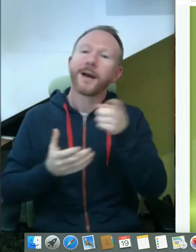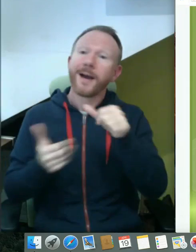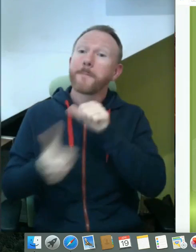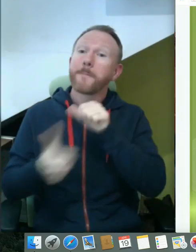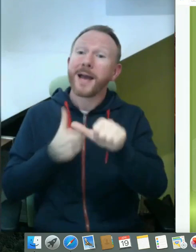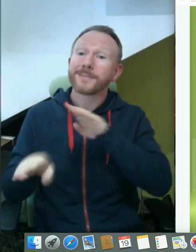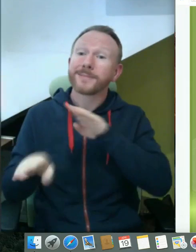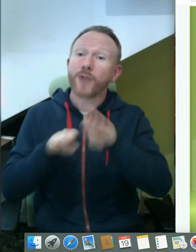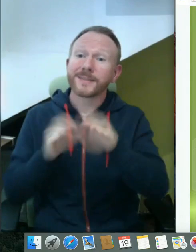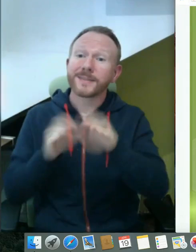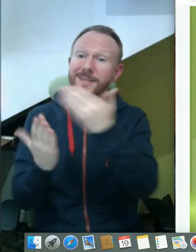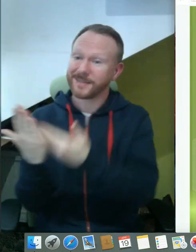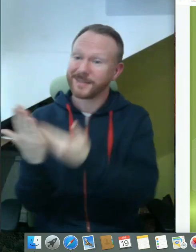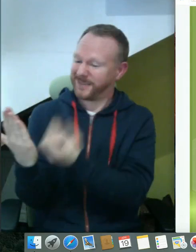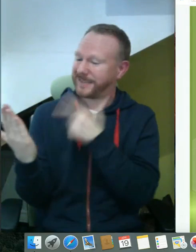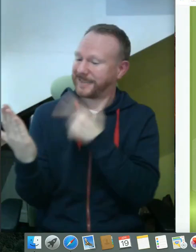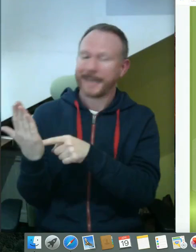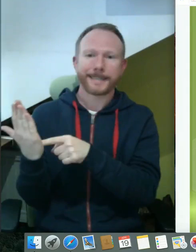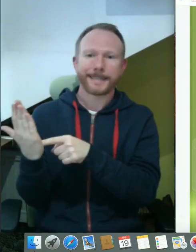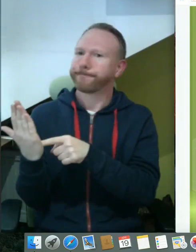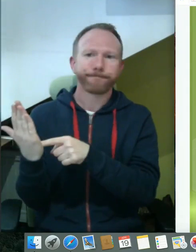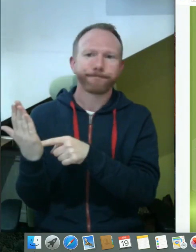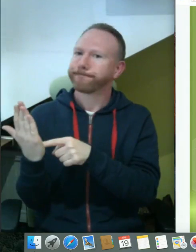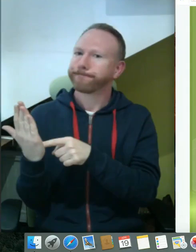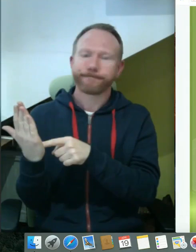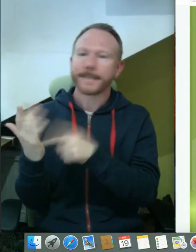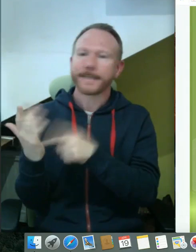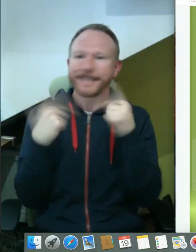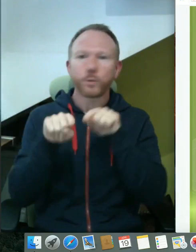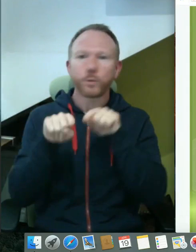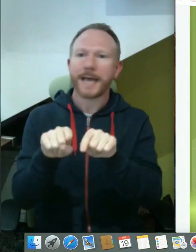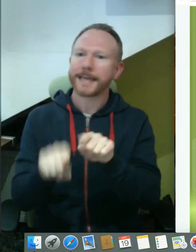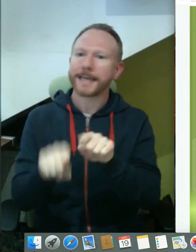best option when we're dealing with high risk